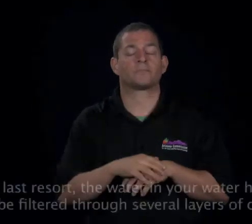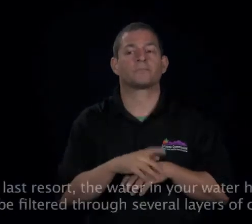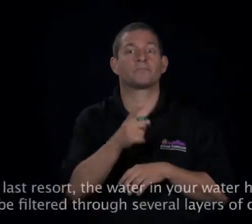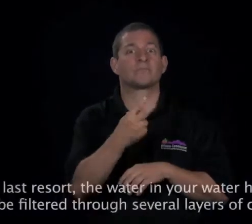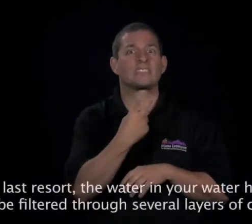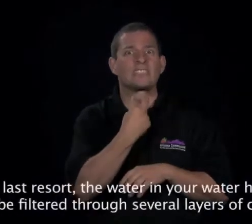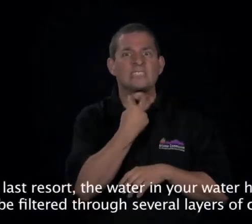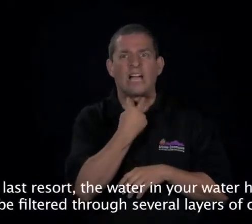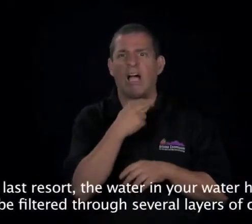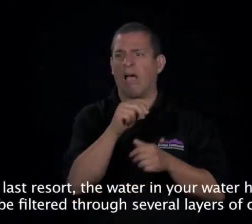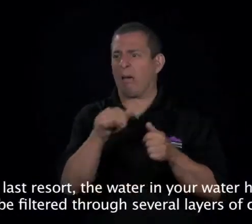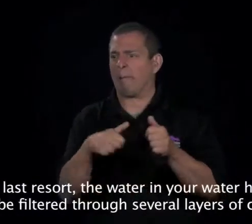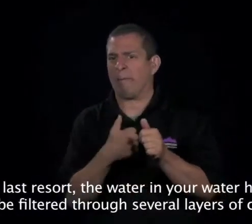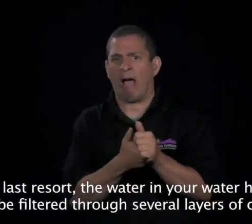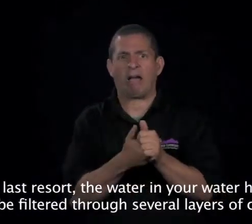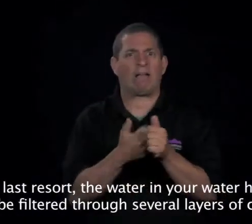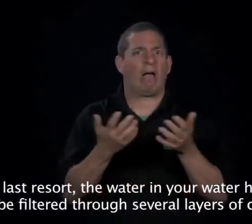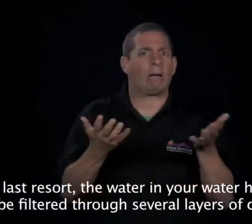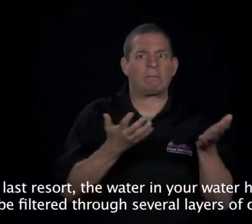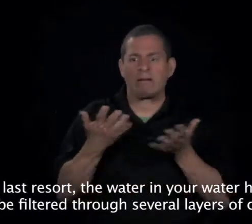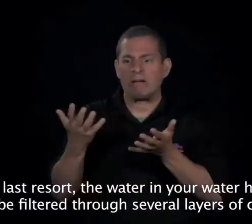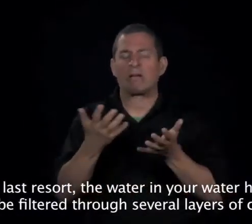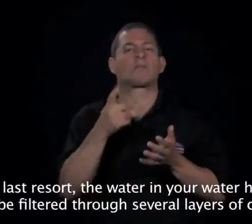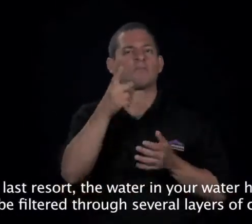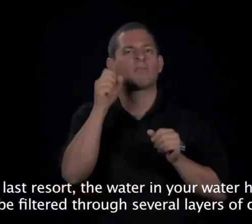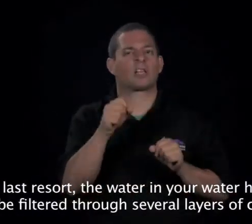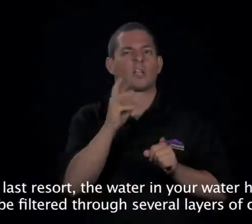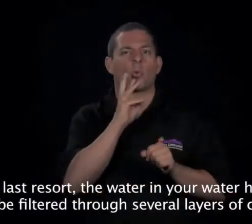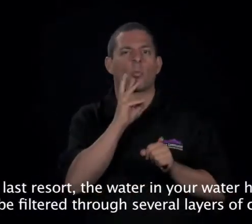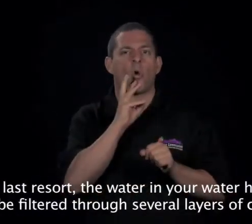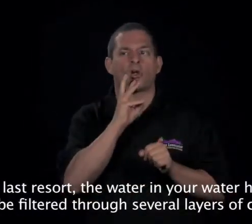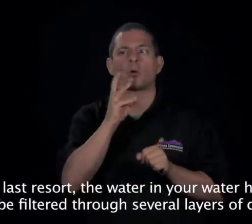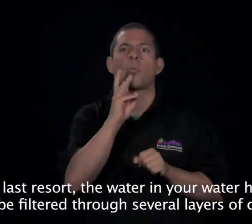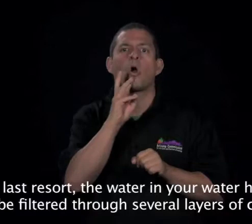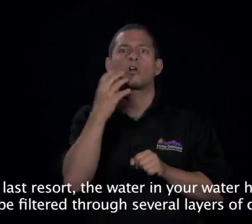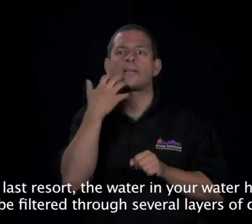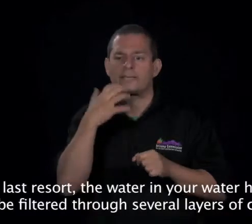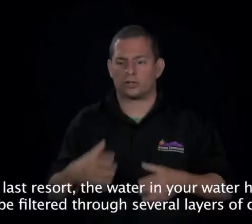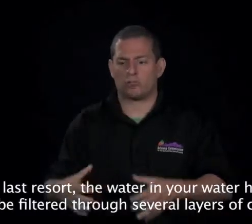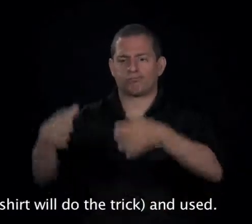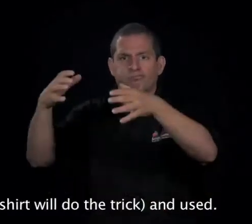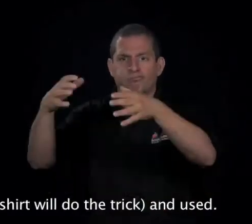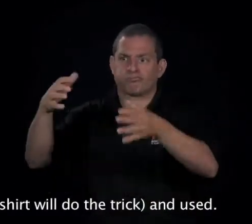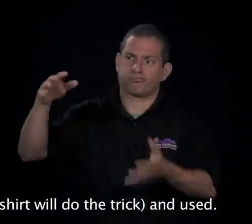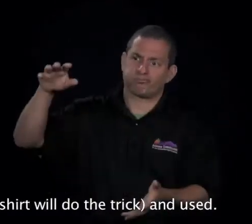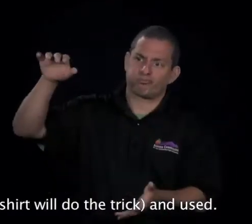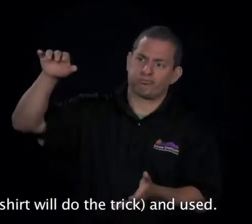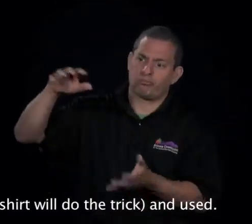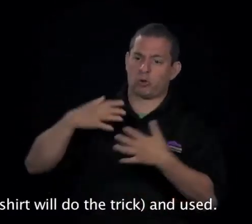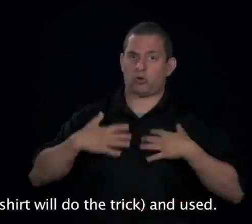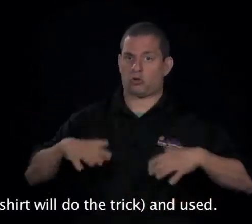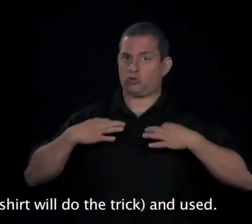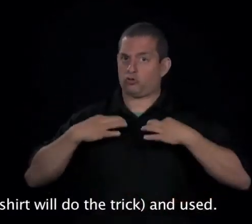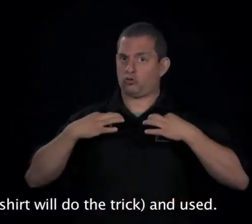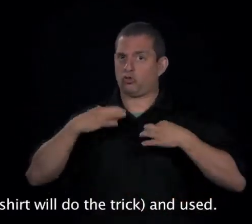As a last resort, the water in your water heater can be filtered through several layers of cotton. A t-shirt will do the trick and used.